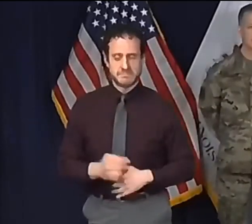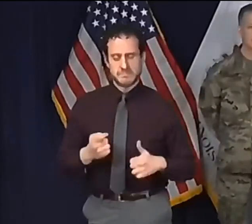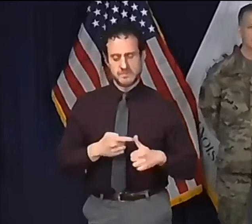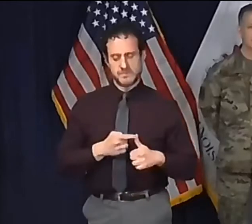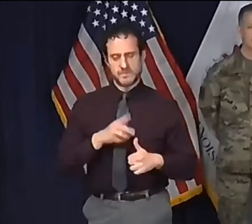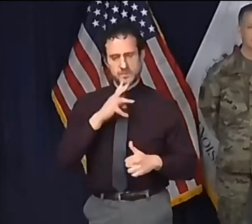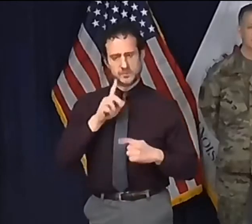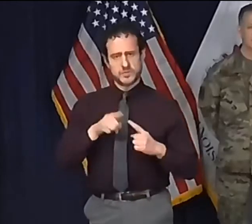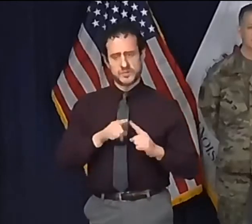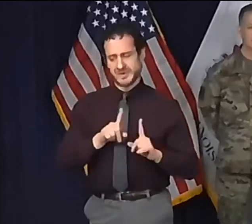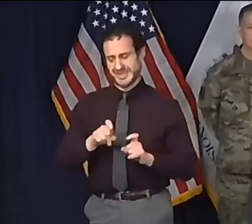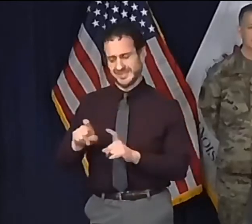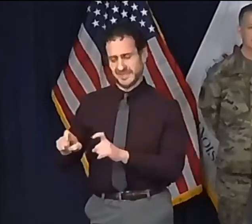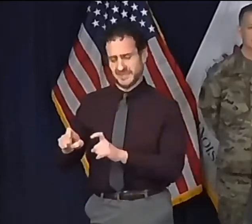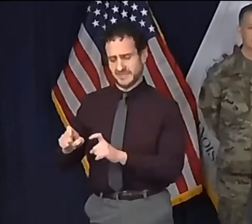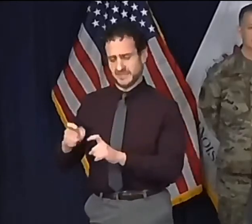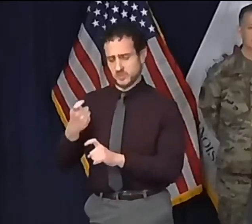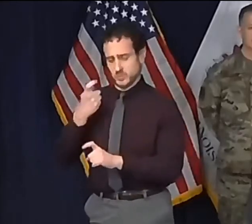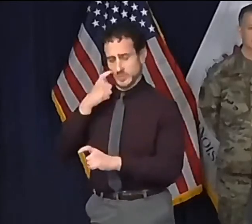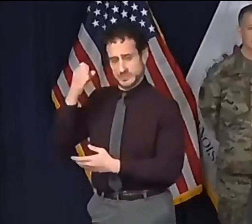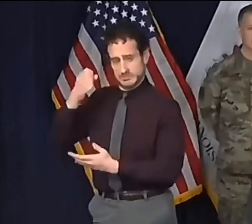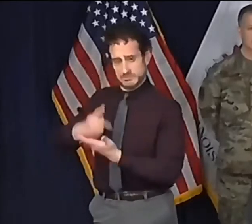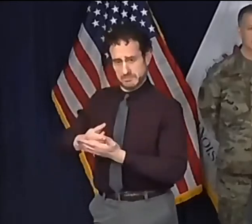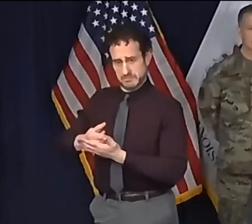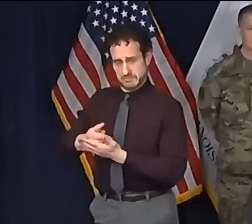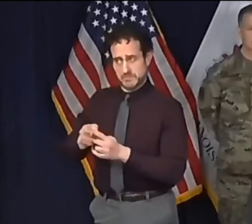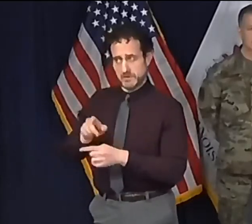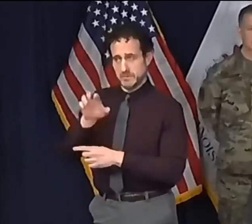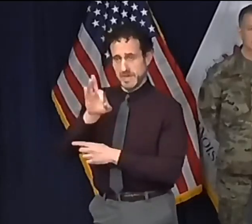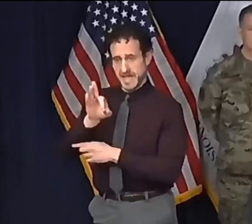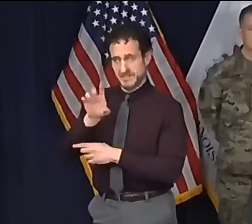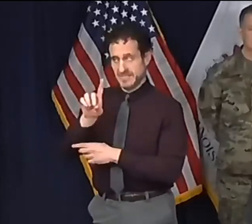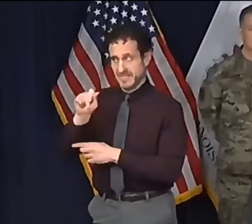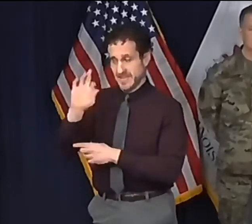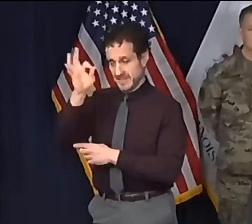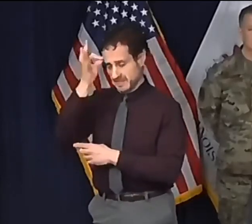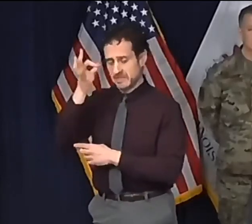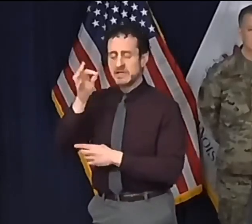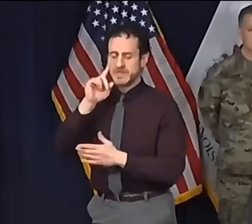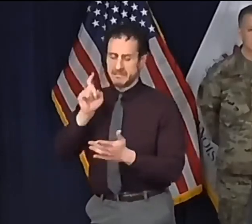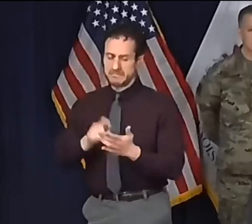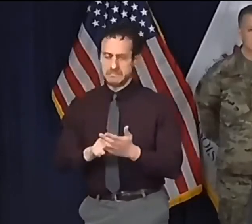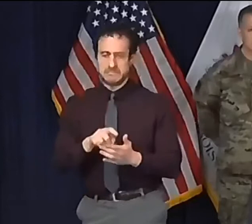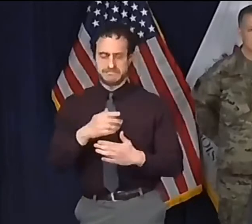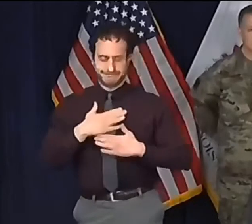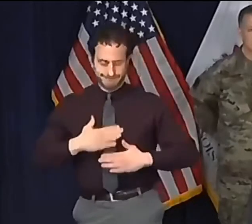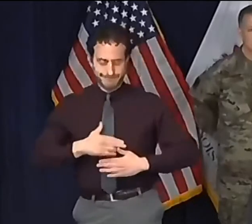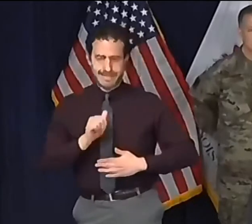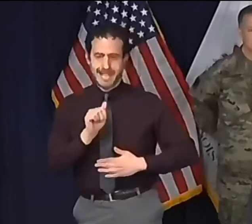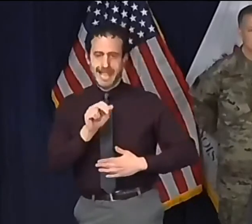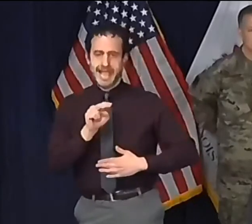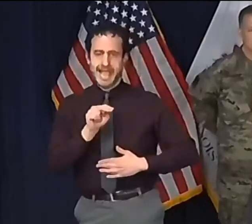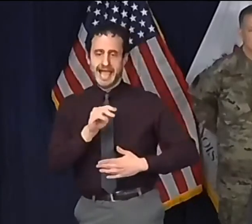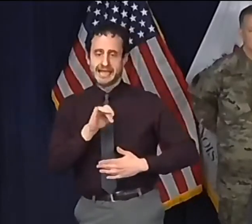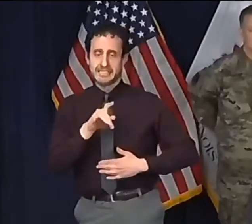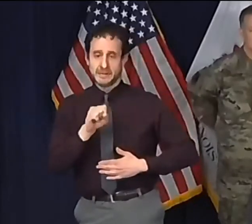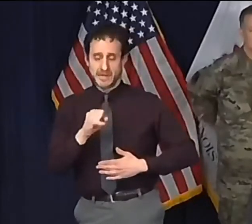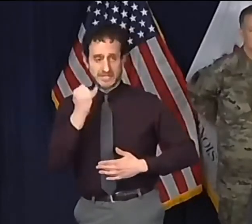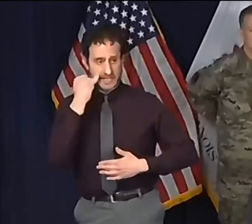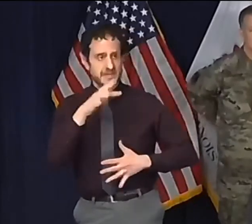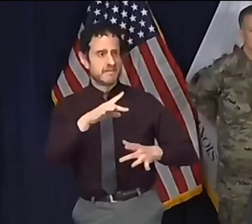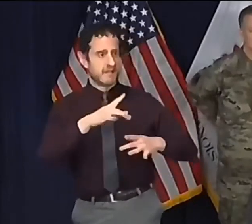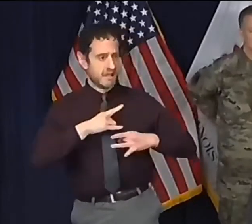a test that was recently authorized by the FDA that detects antibodies created by a person in response to the